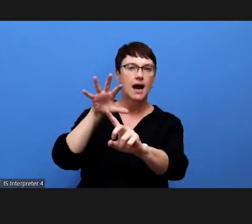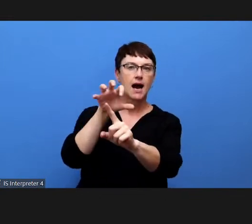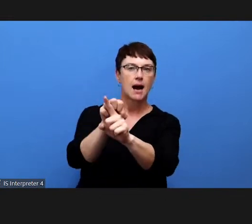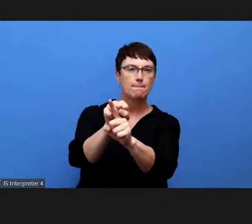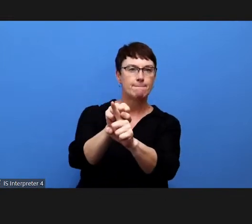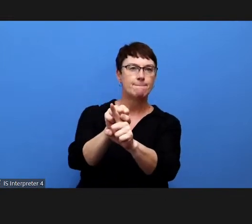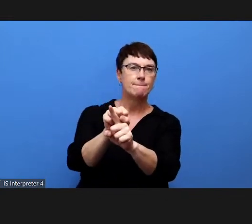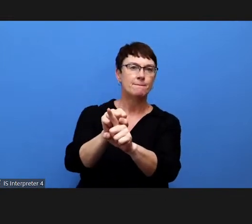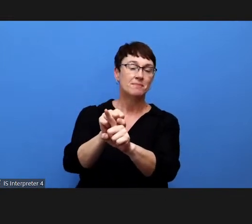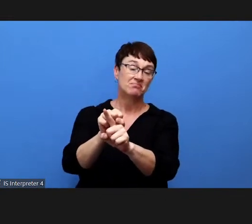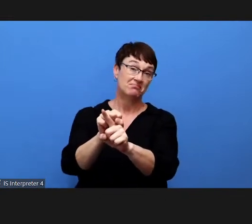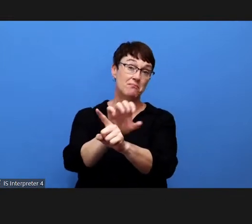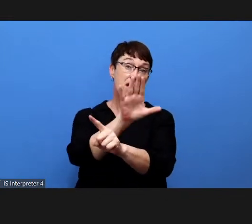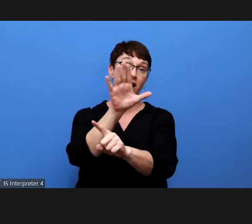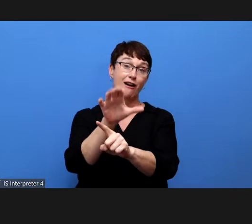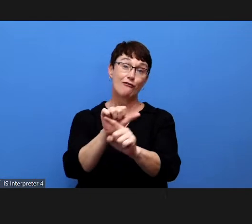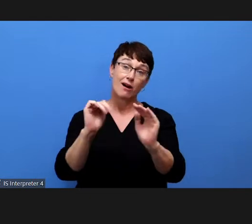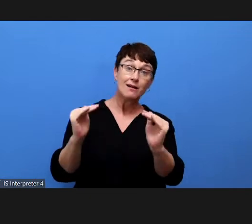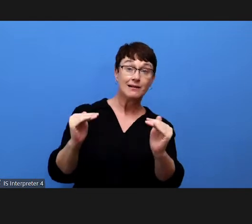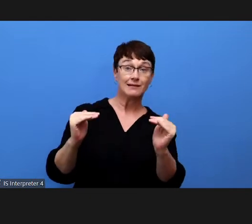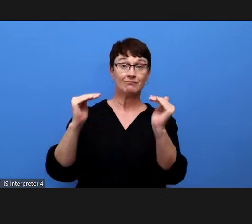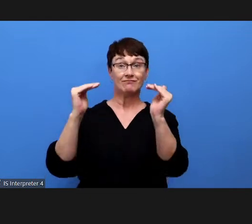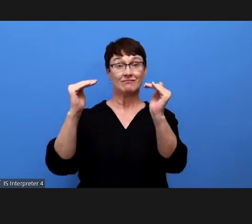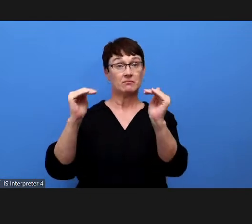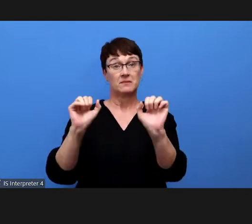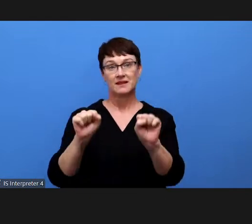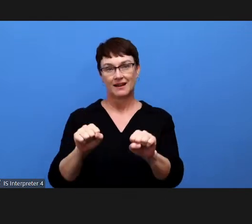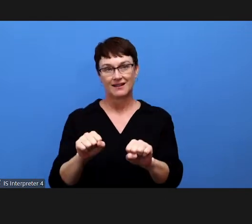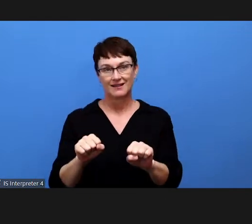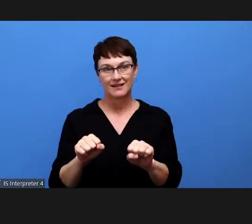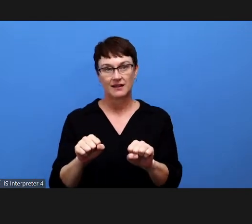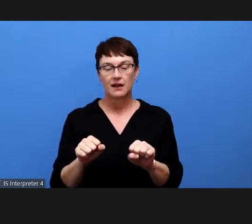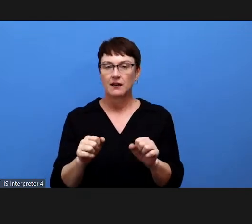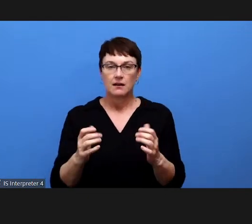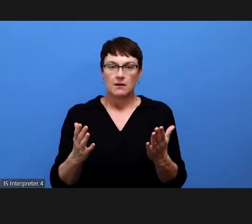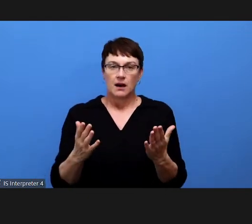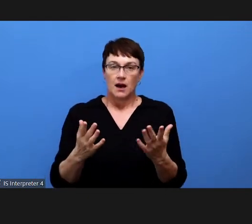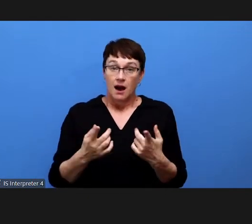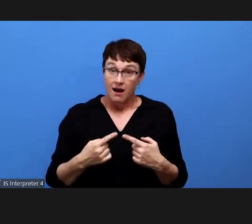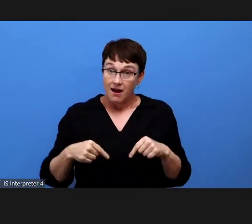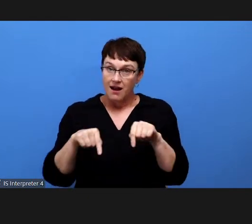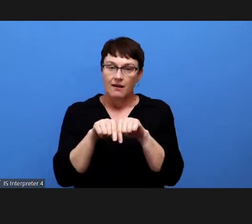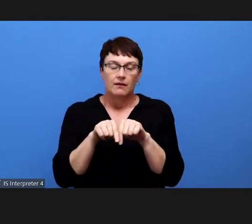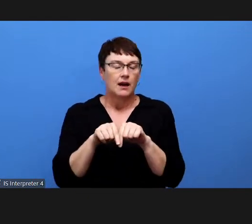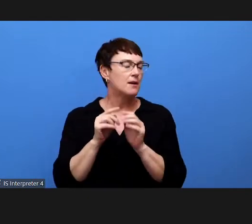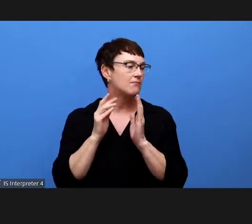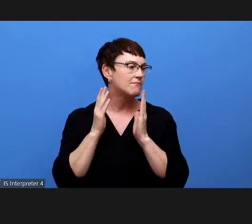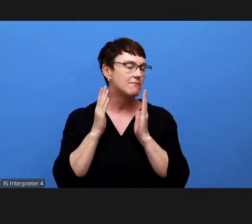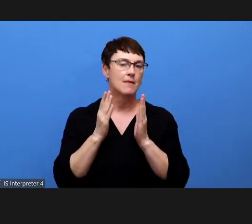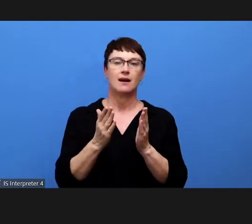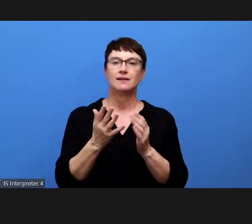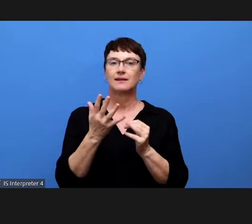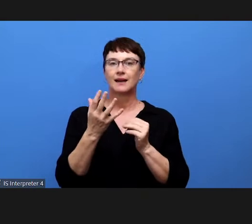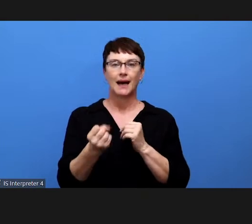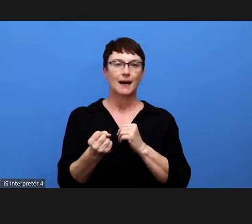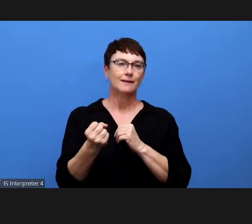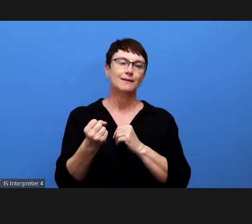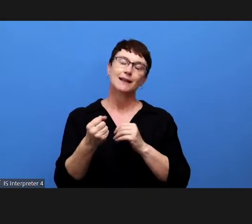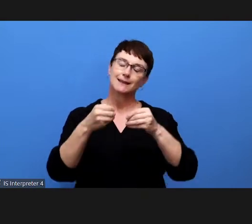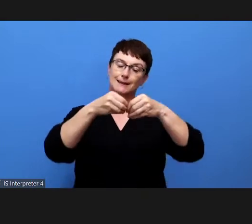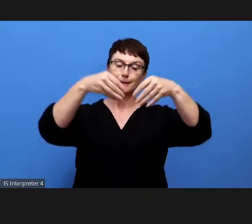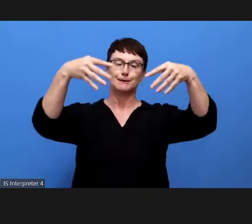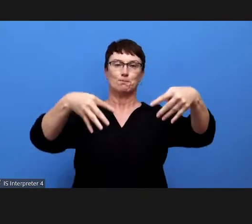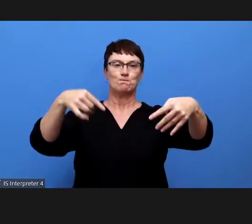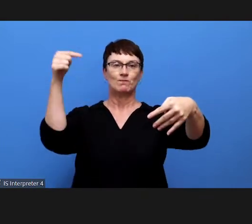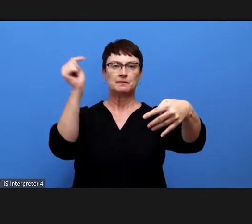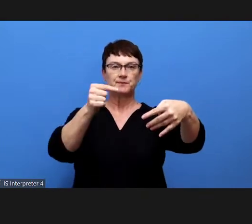need to invest in systems that can actually capture this data at national and regional level for us to demonstrate that, yes, we